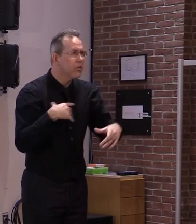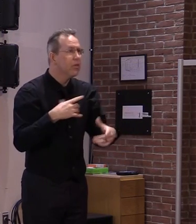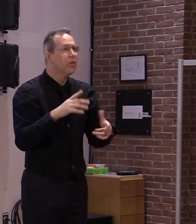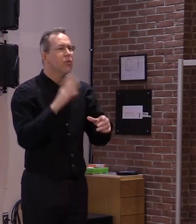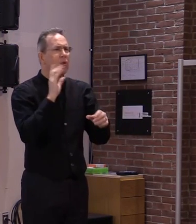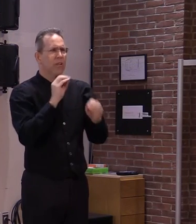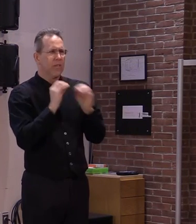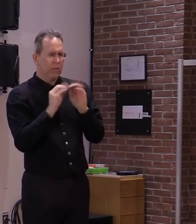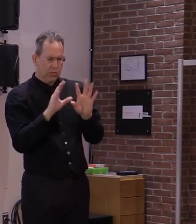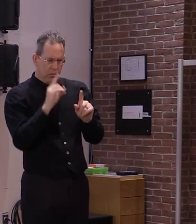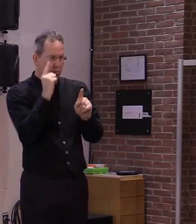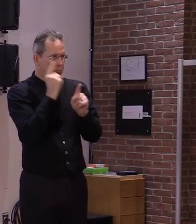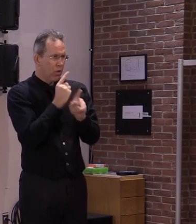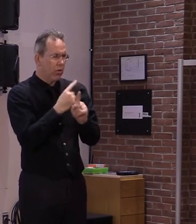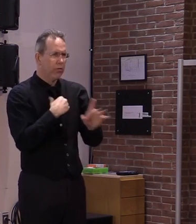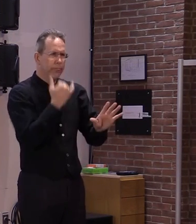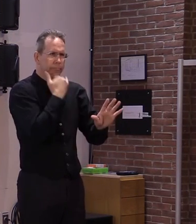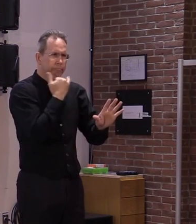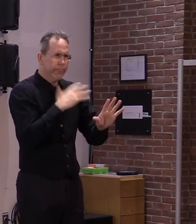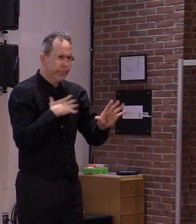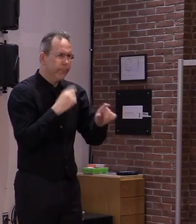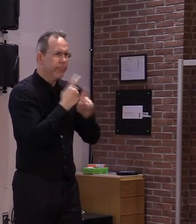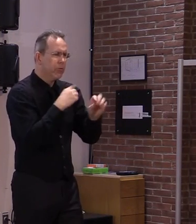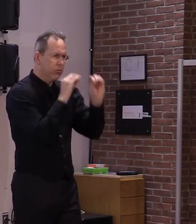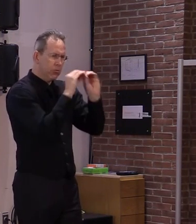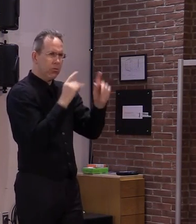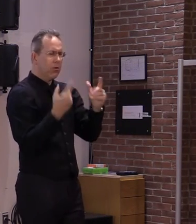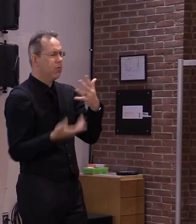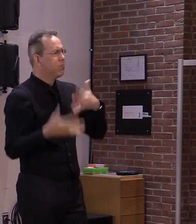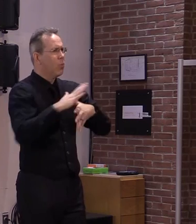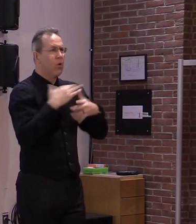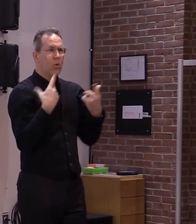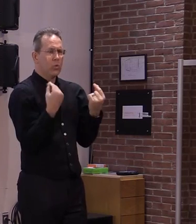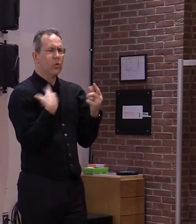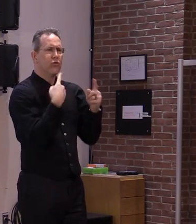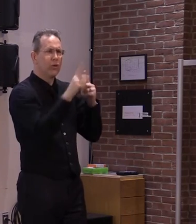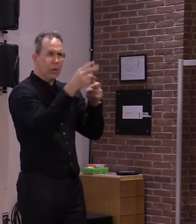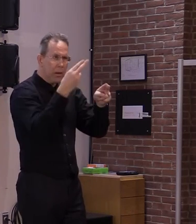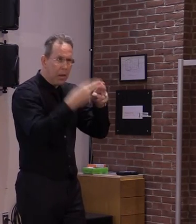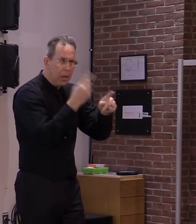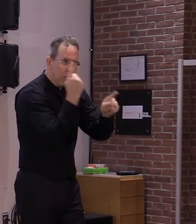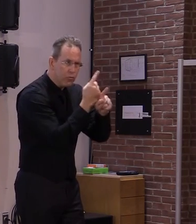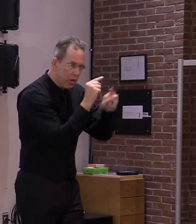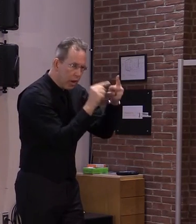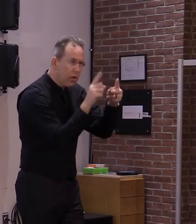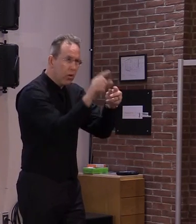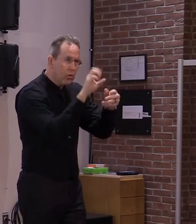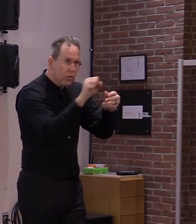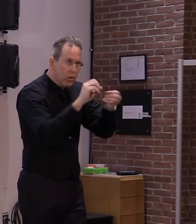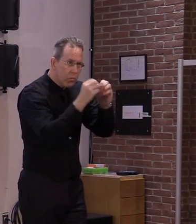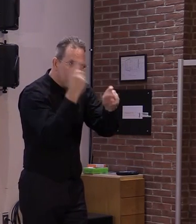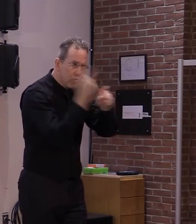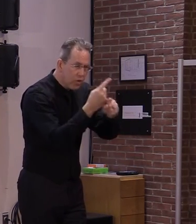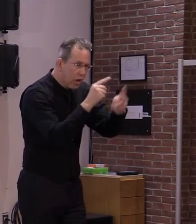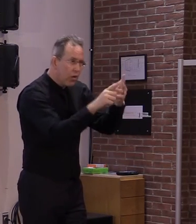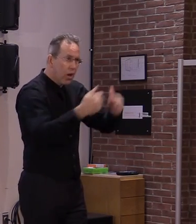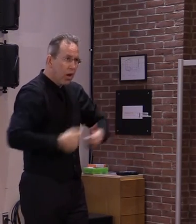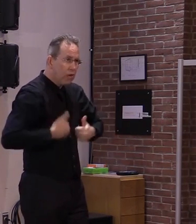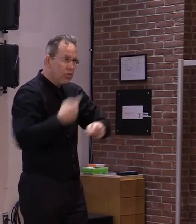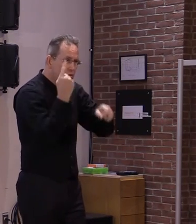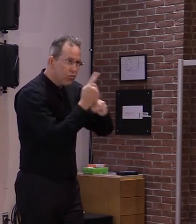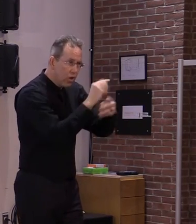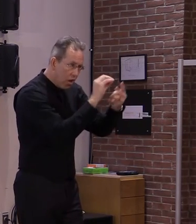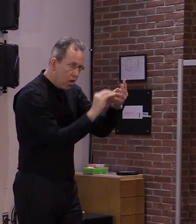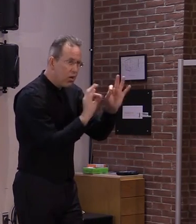top priority for the past 3 weeks. As many are aware, the department issued a mass recall of all Department of Labor